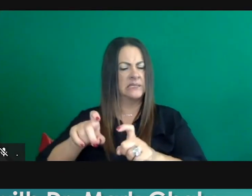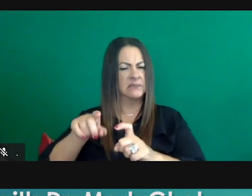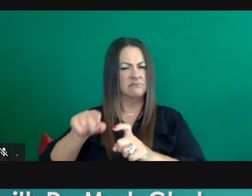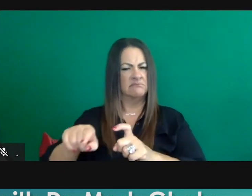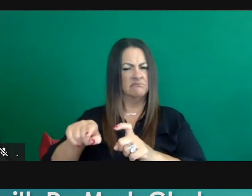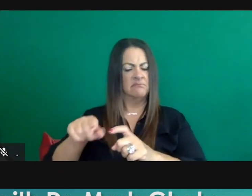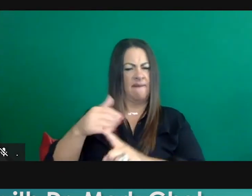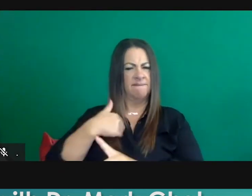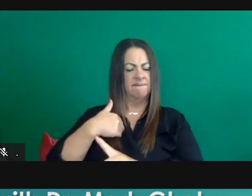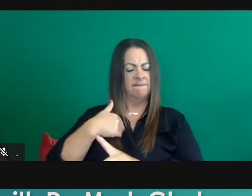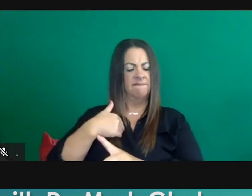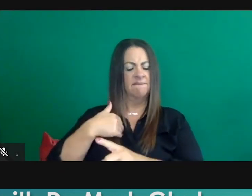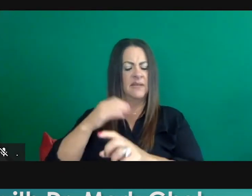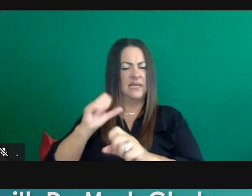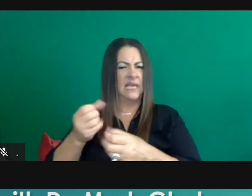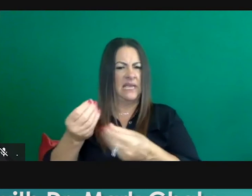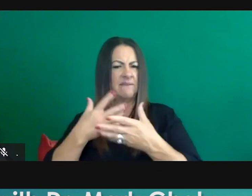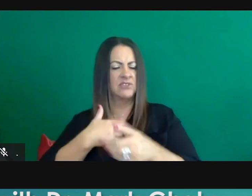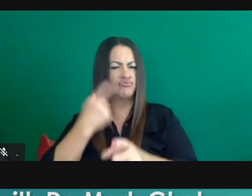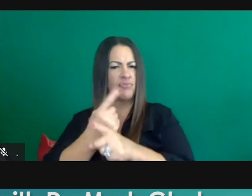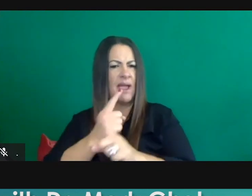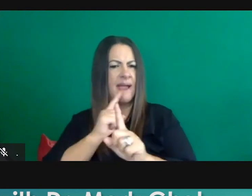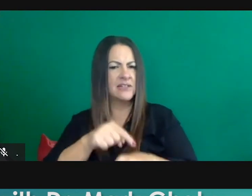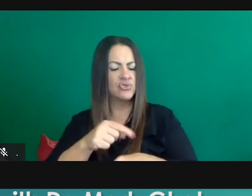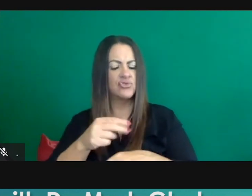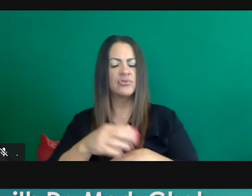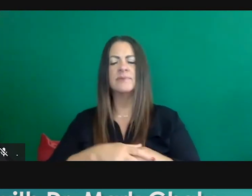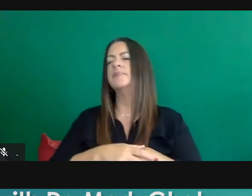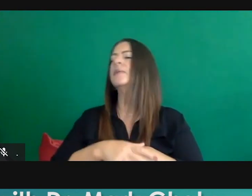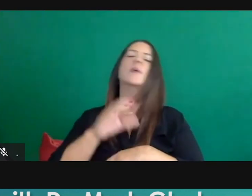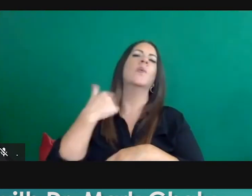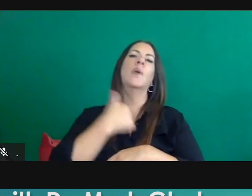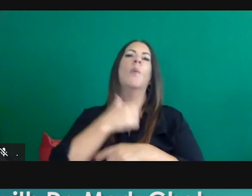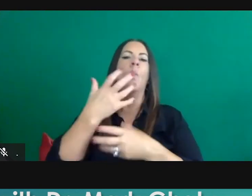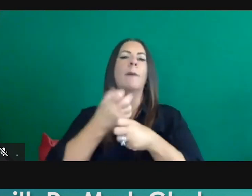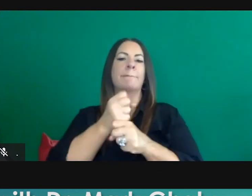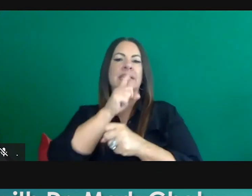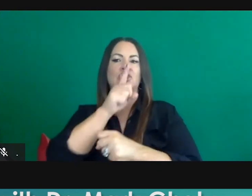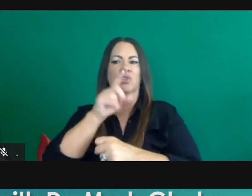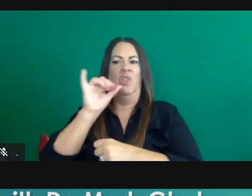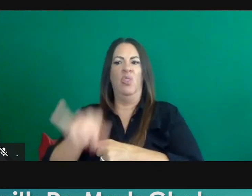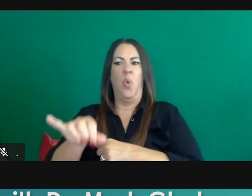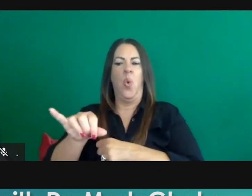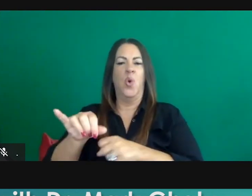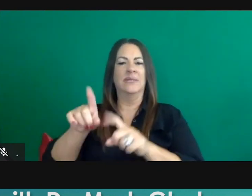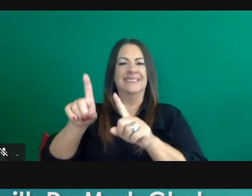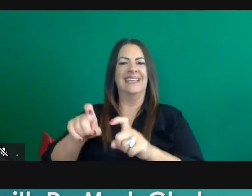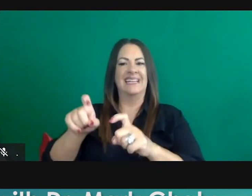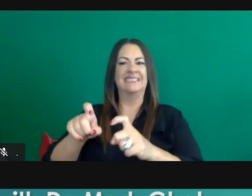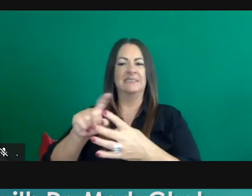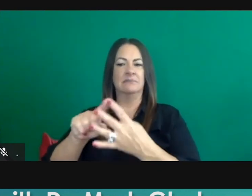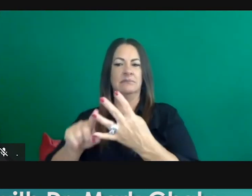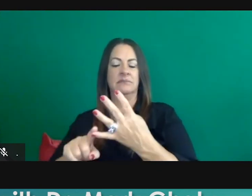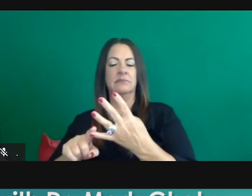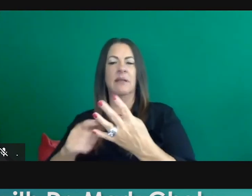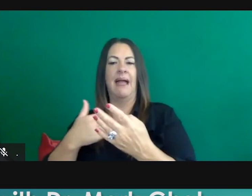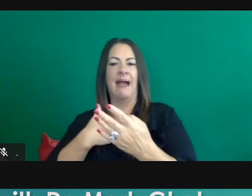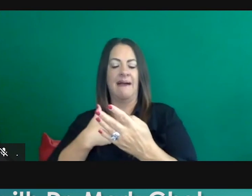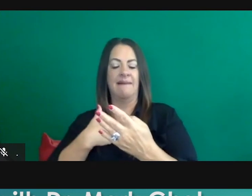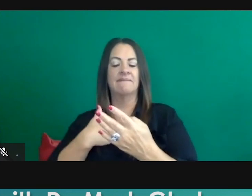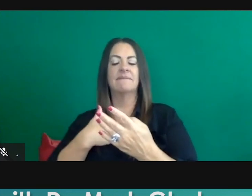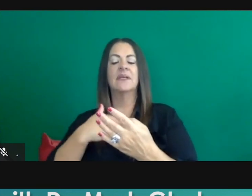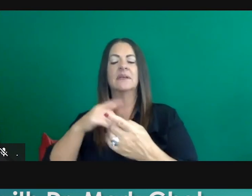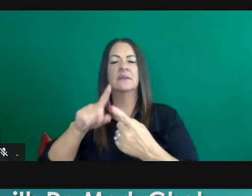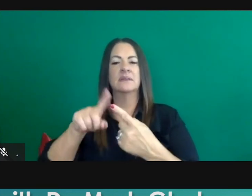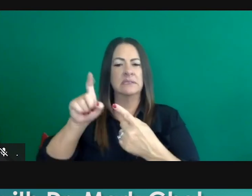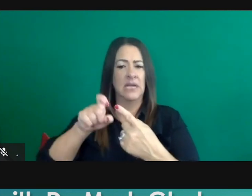negative test is really a negative test. And we want to make sure as those tests options pop up across the state, they continue